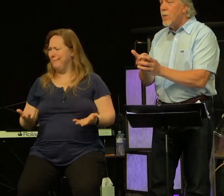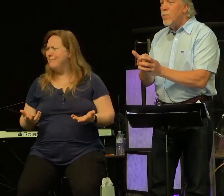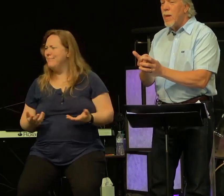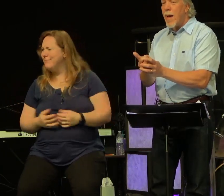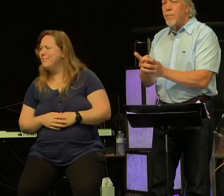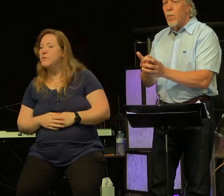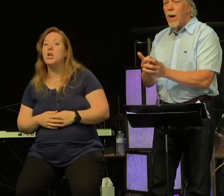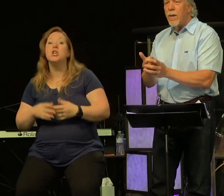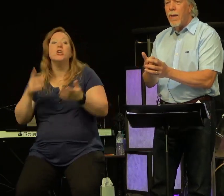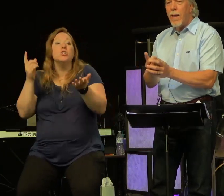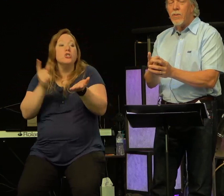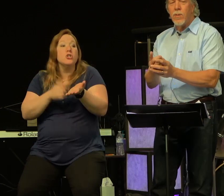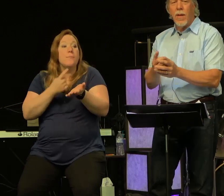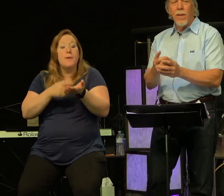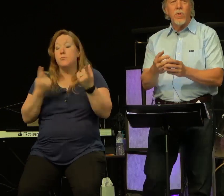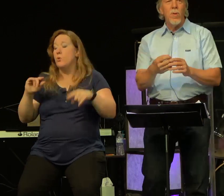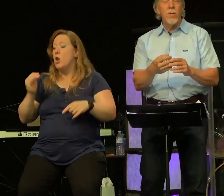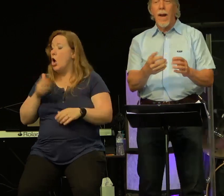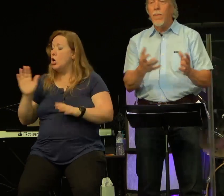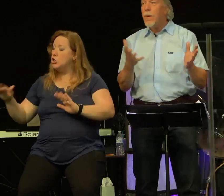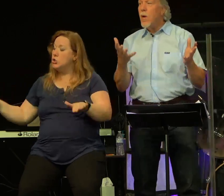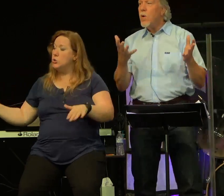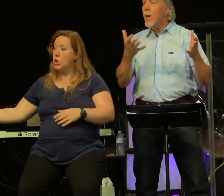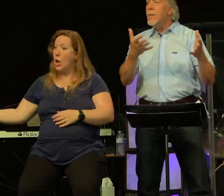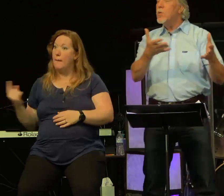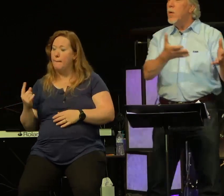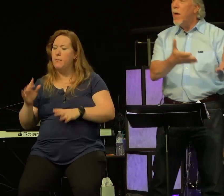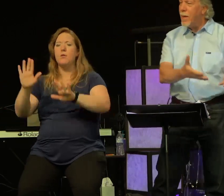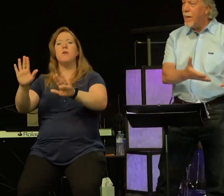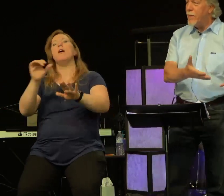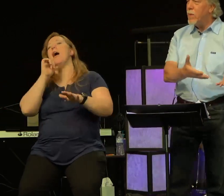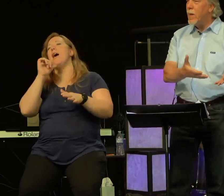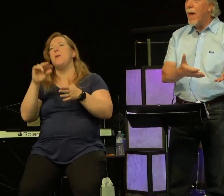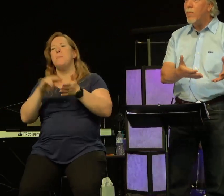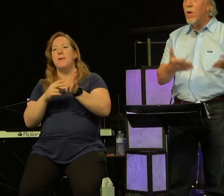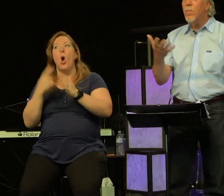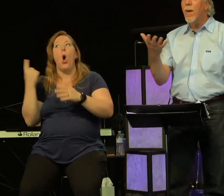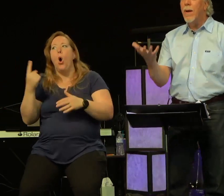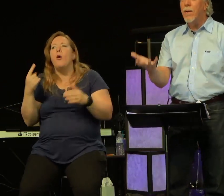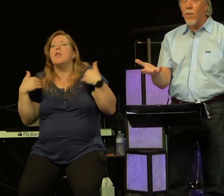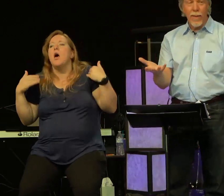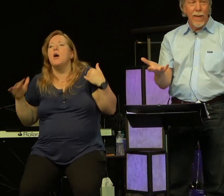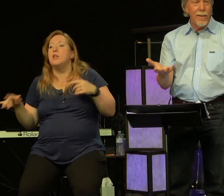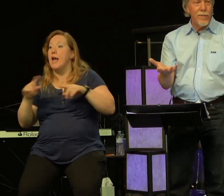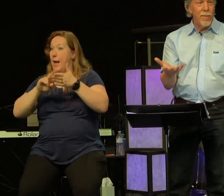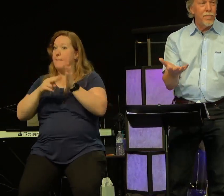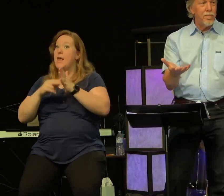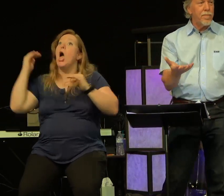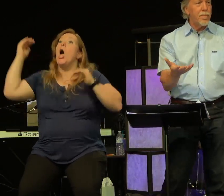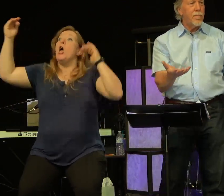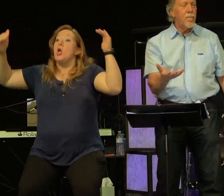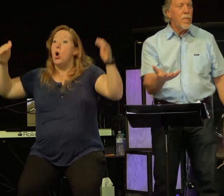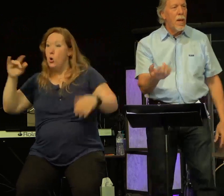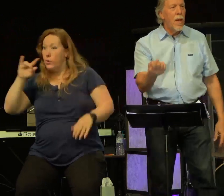And sometimes when our kids come to us, and I'm not talking about just young kids today, I'm talking about adult kids.